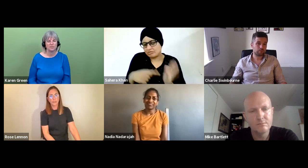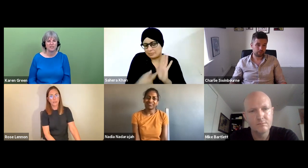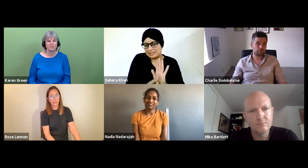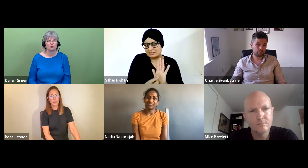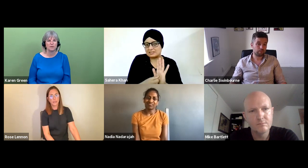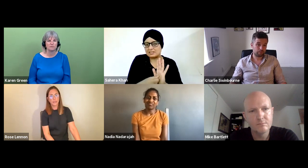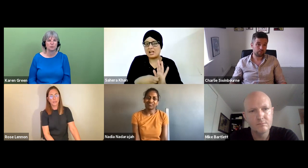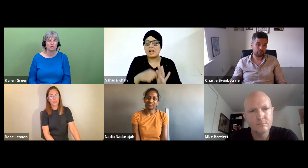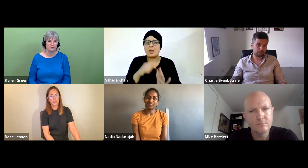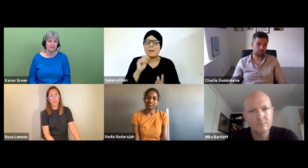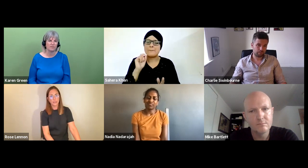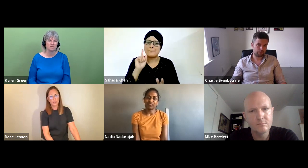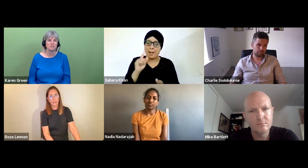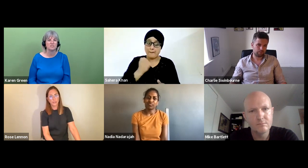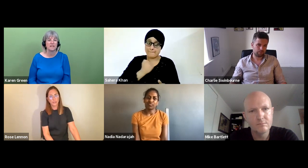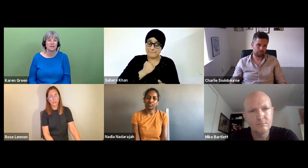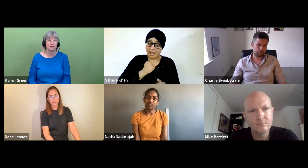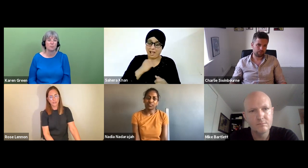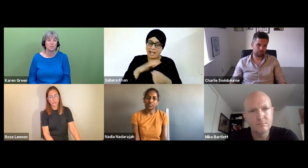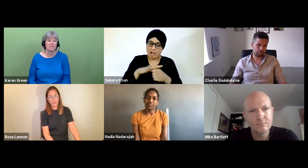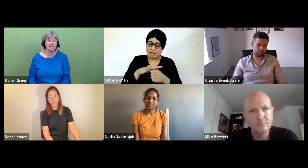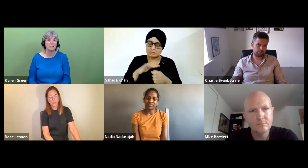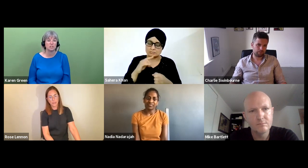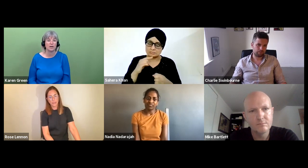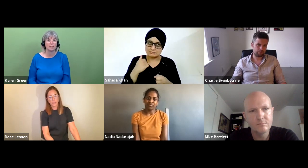things written for deaf characters to get the representation out there.